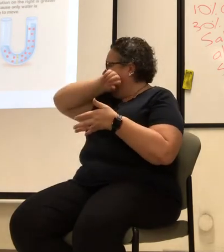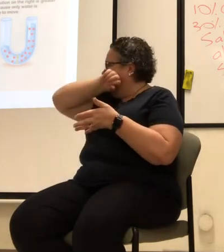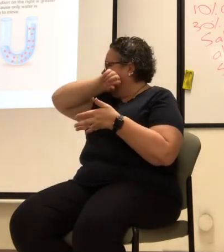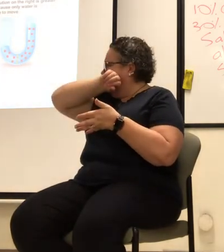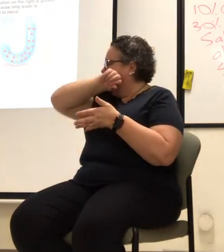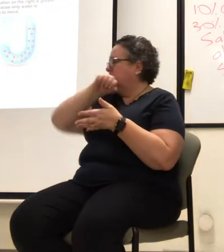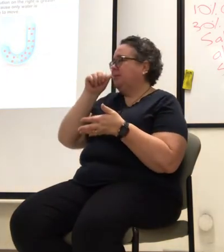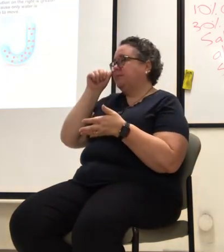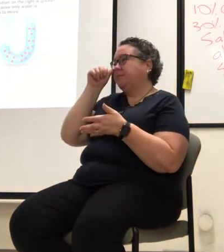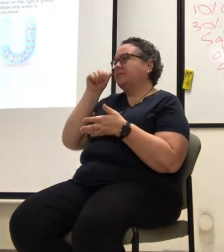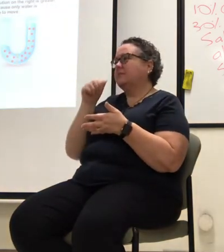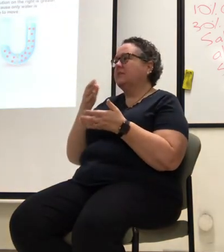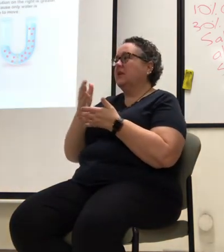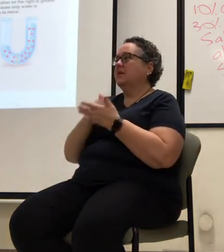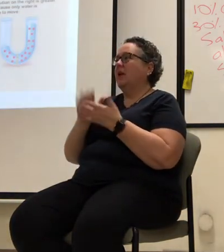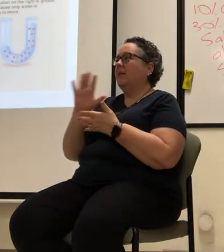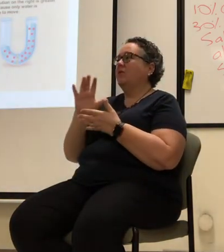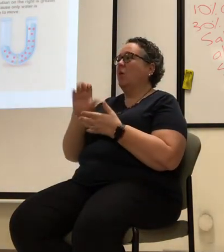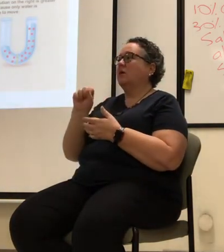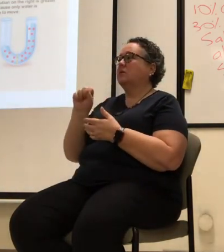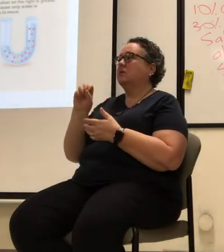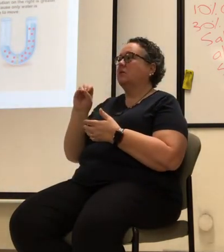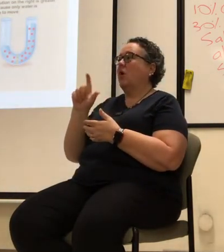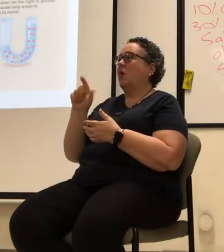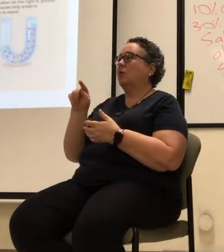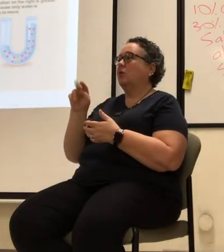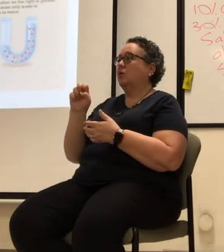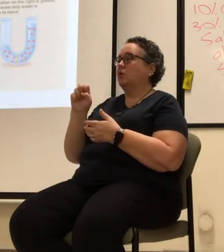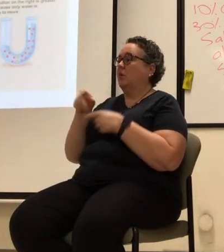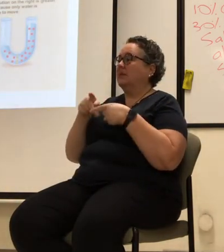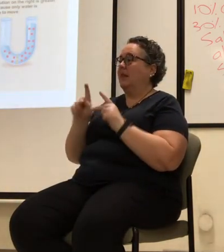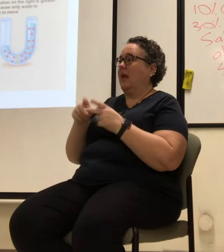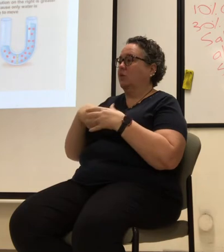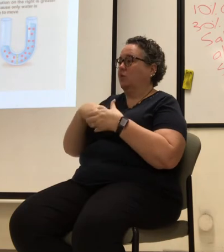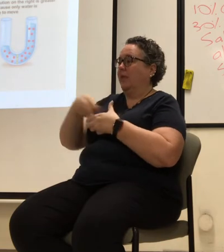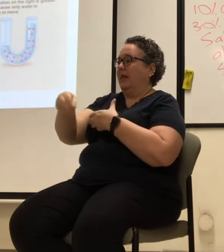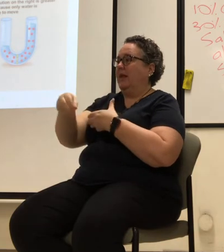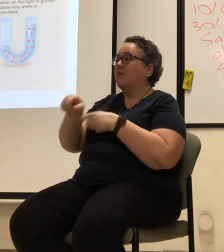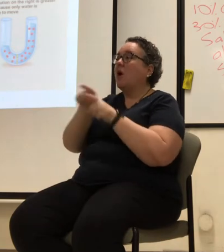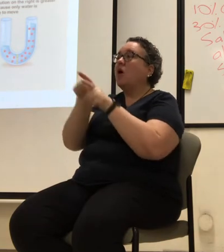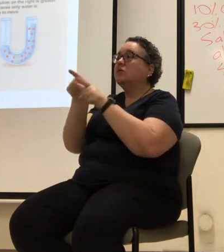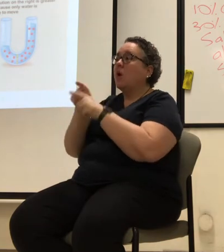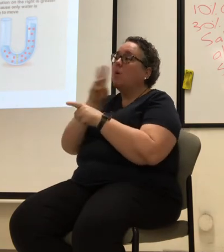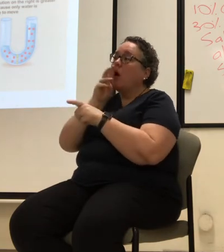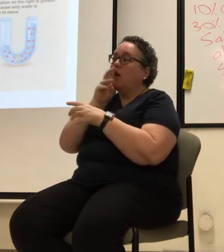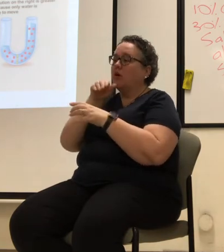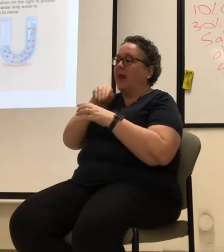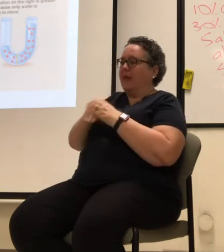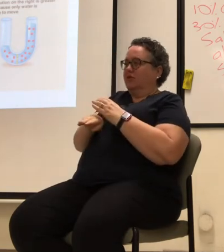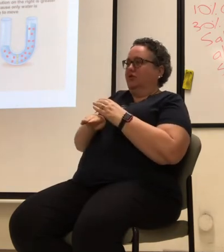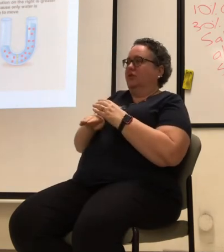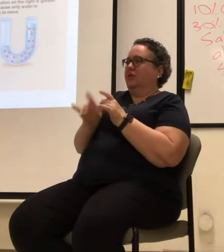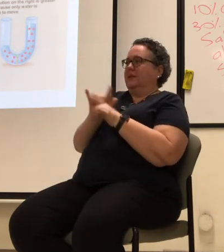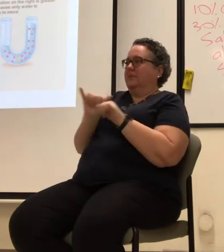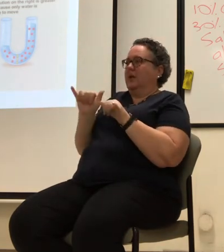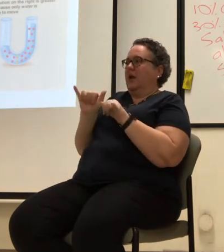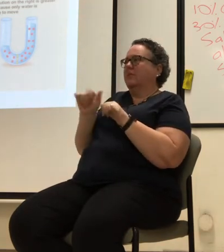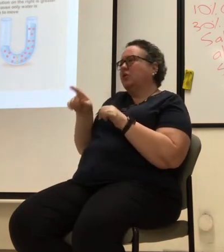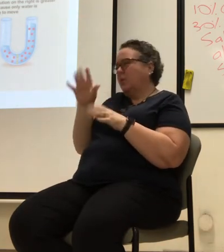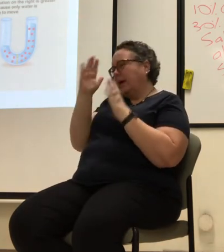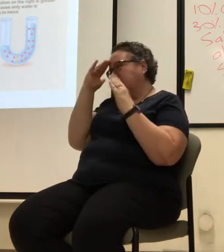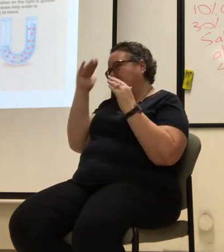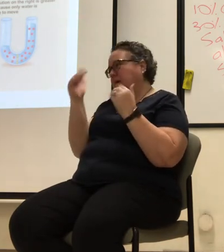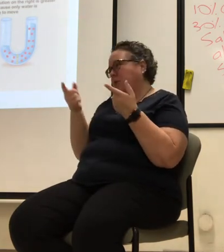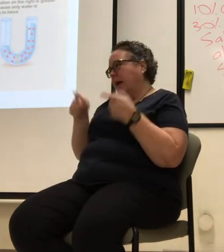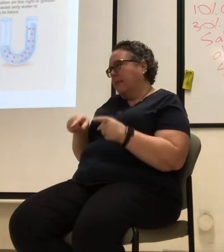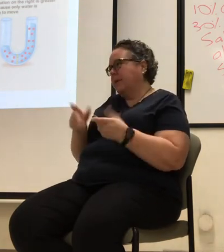some of your solute was allowed to leave, in addition to maybe water entering, as you should expect to